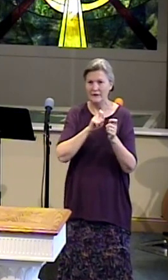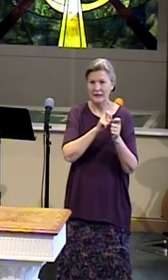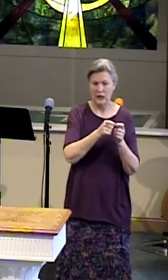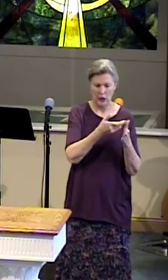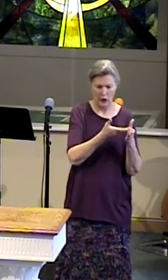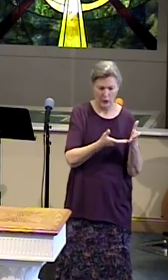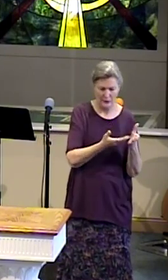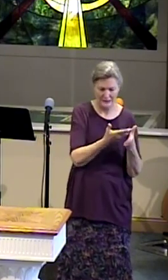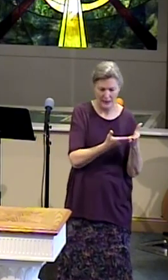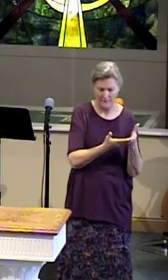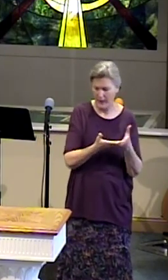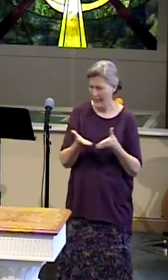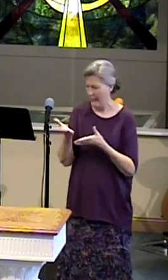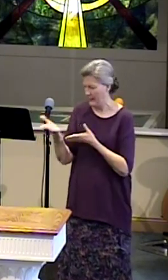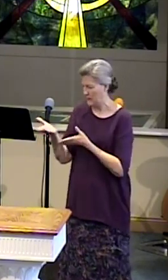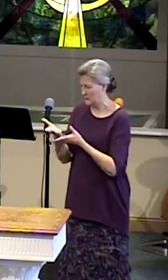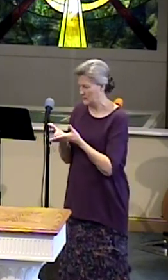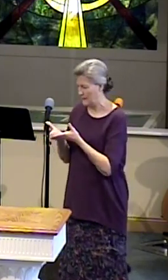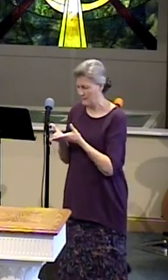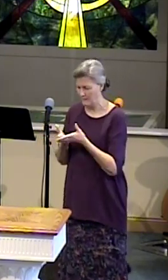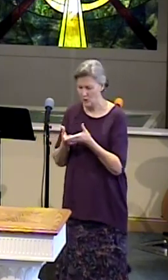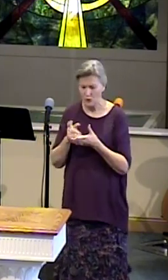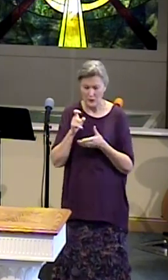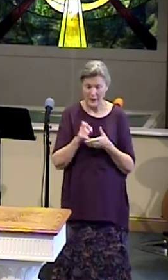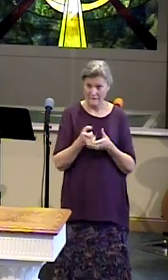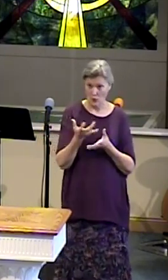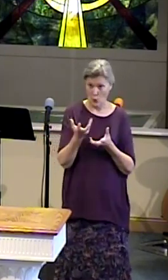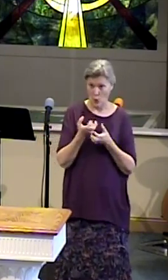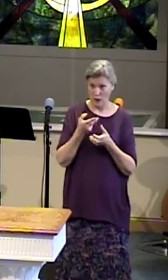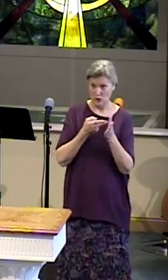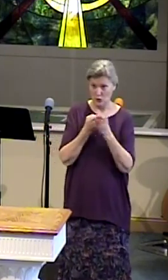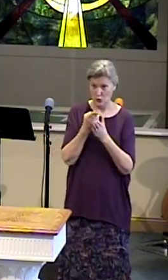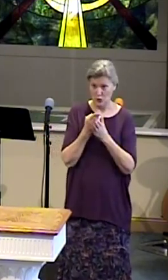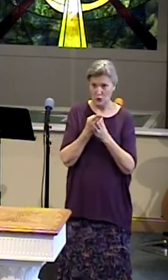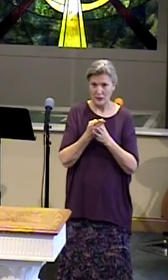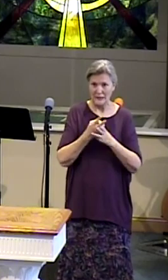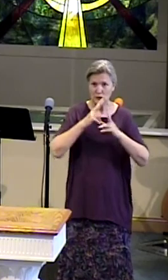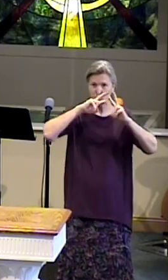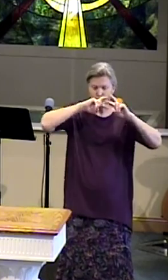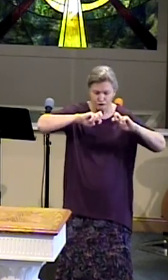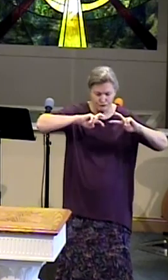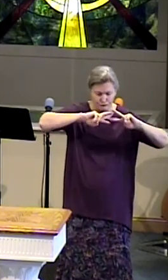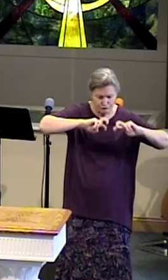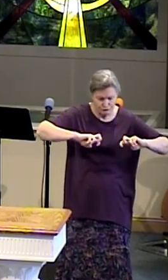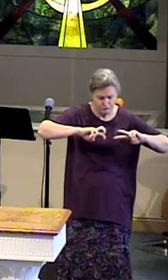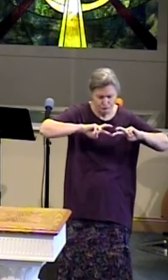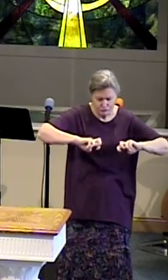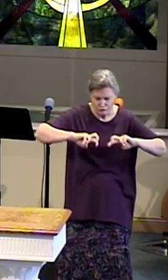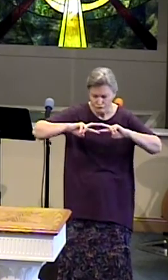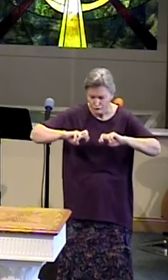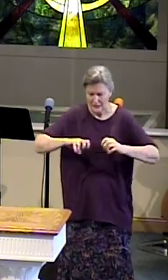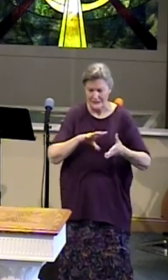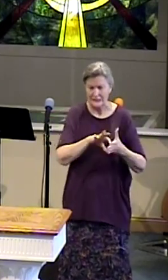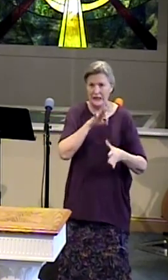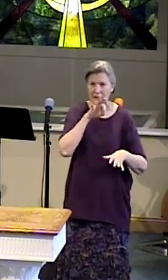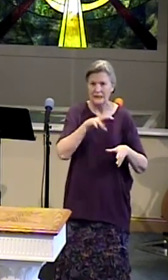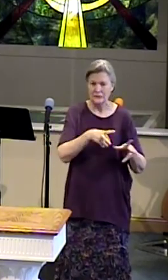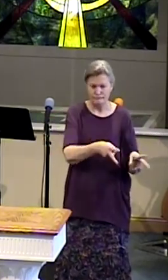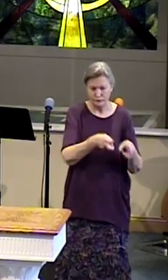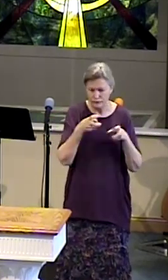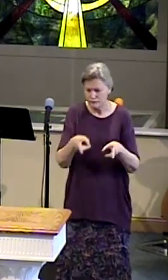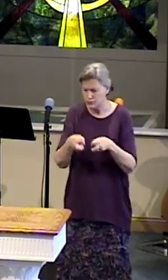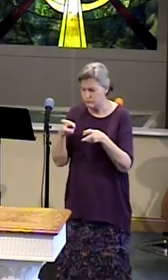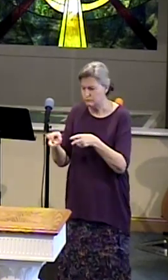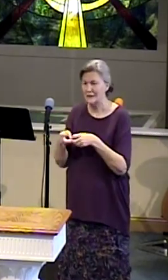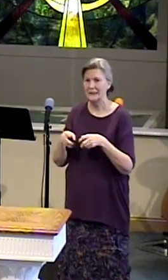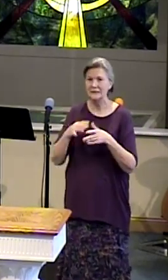want to know the truth, you're going to have to find it. You're going to have to go look for it. There's not one scripture that says, here it is. If you want to